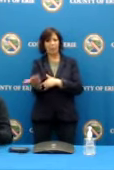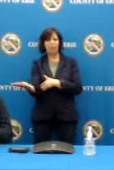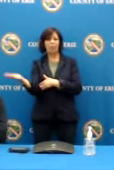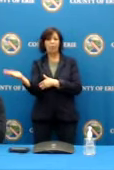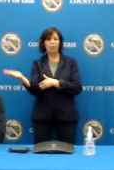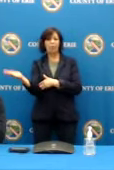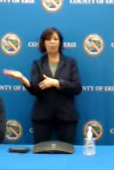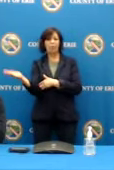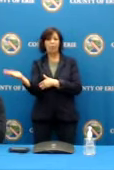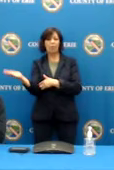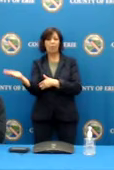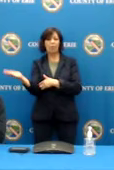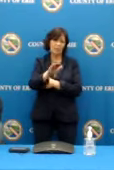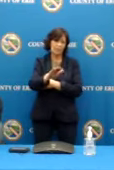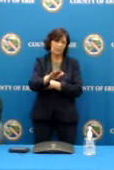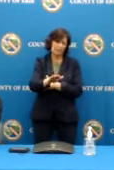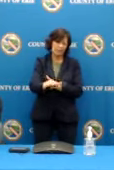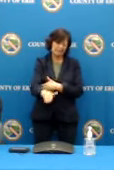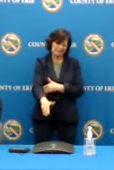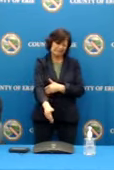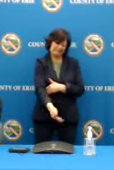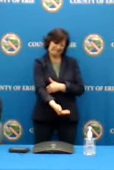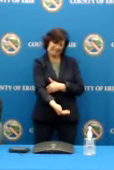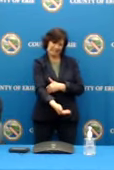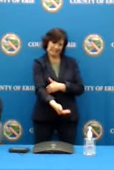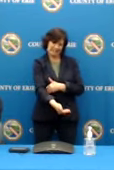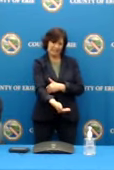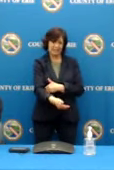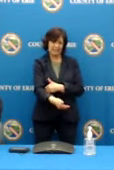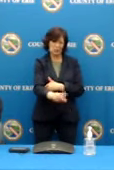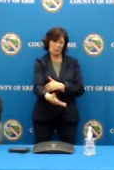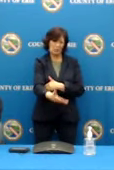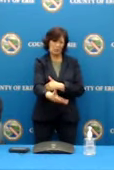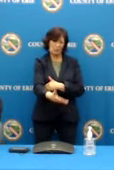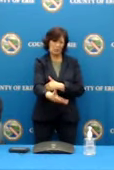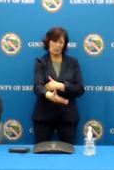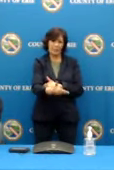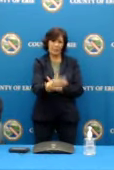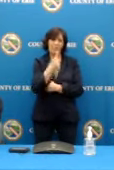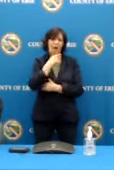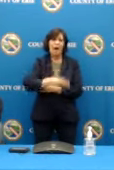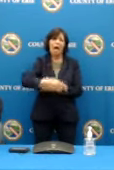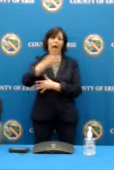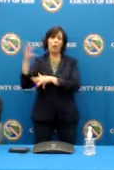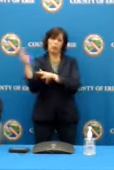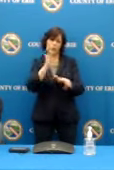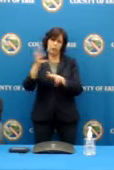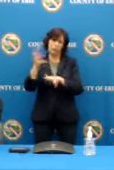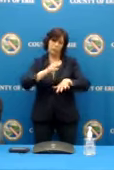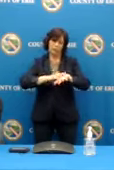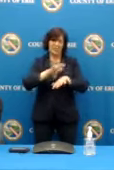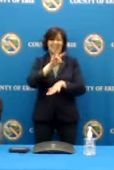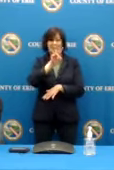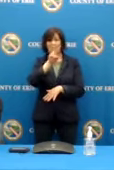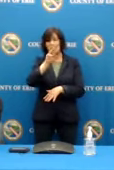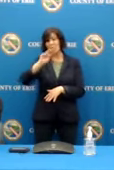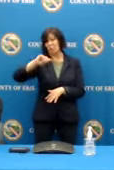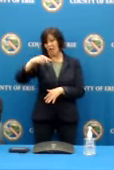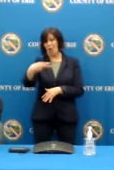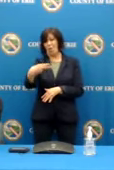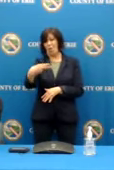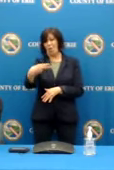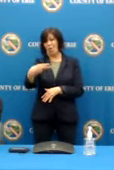through very early Tuesday morning, 2 a.m., for a very high wind warning. 72 miles an hour could be